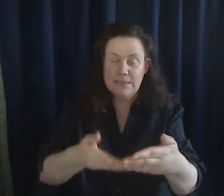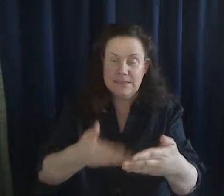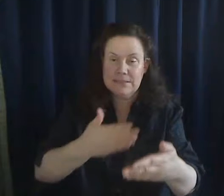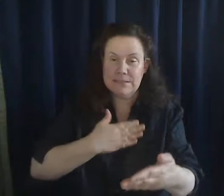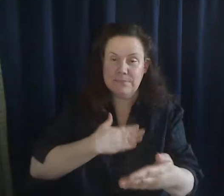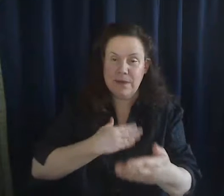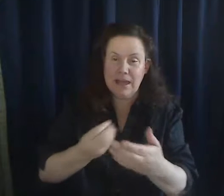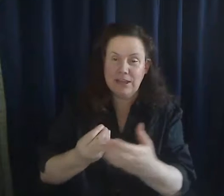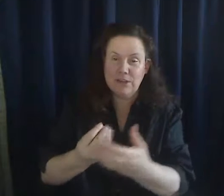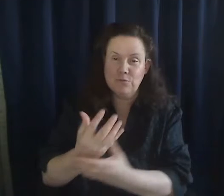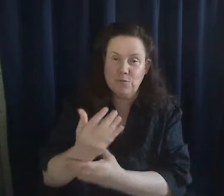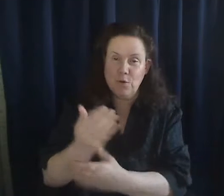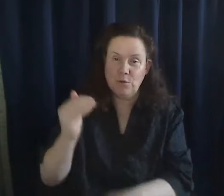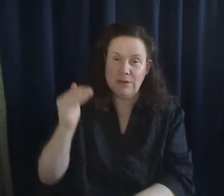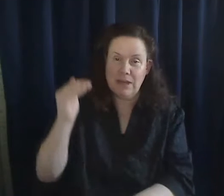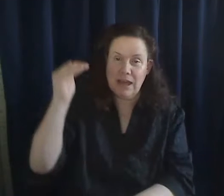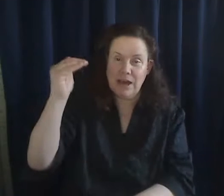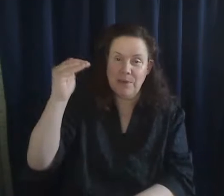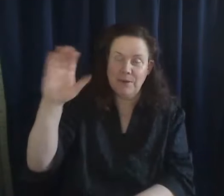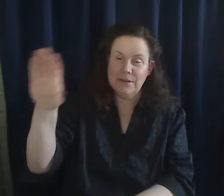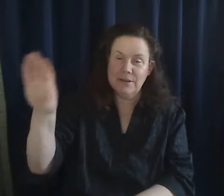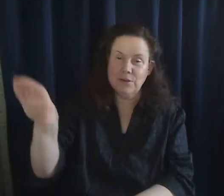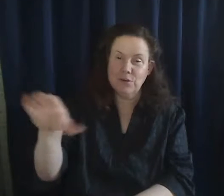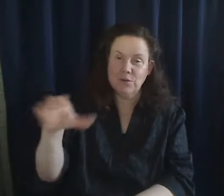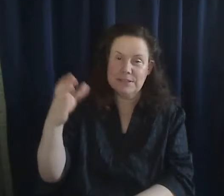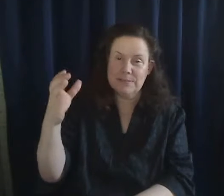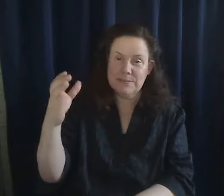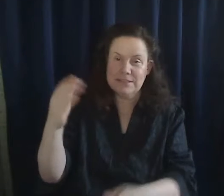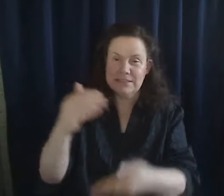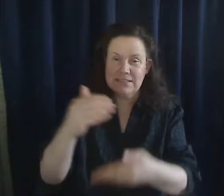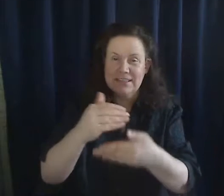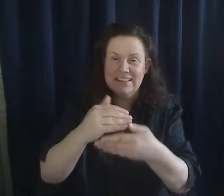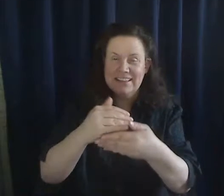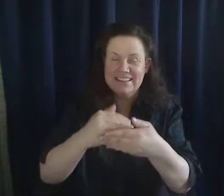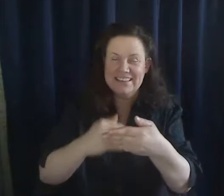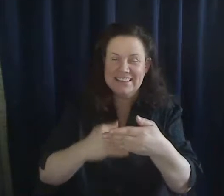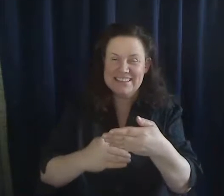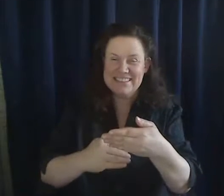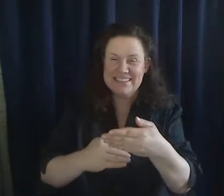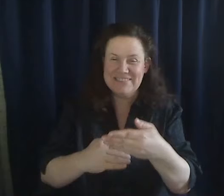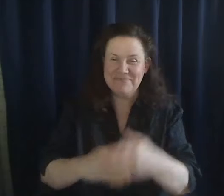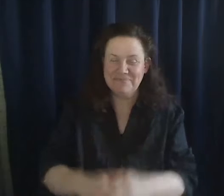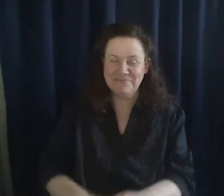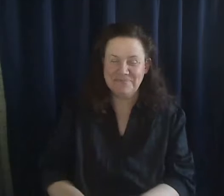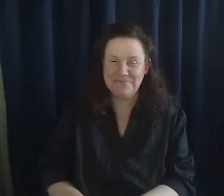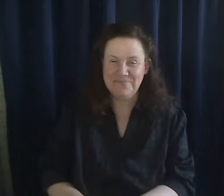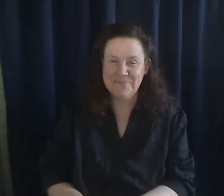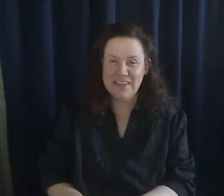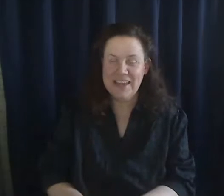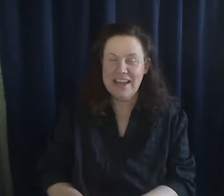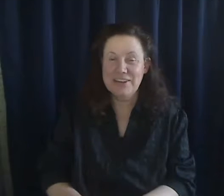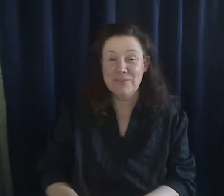This is my grown up Christmas list. I didn't want to